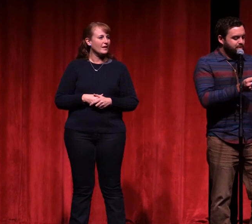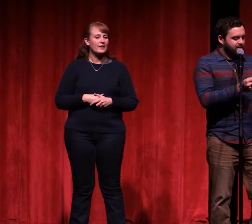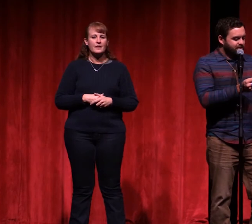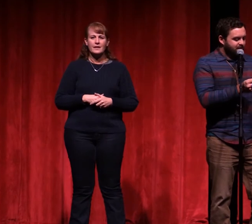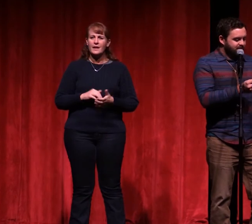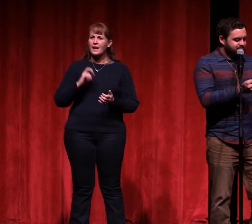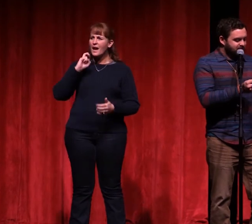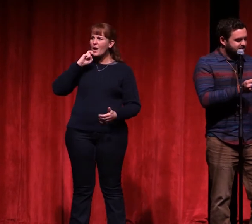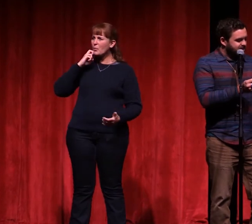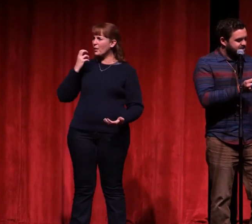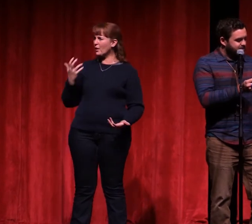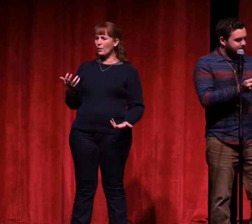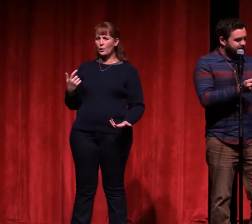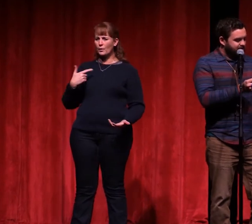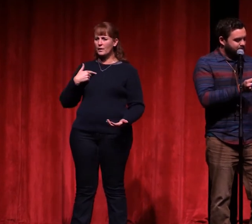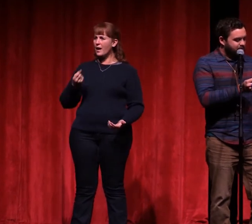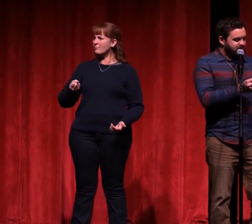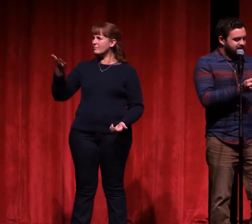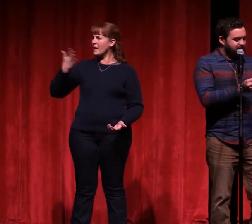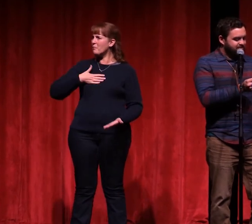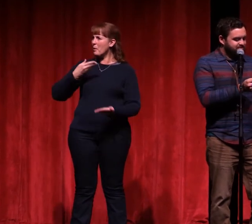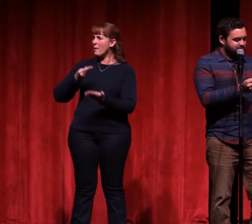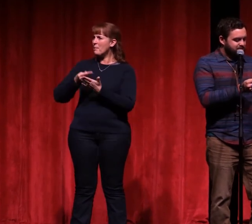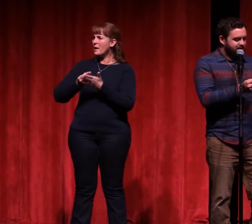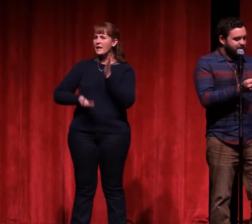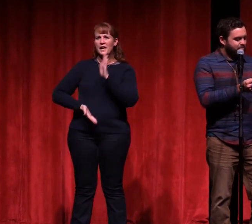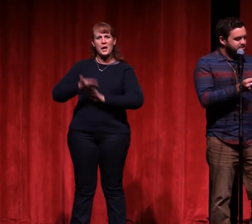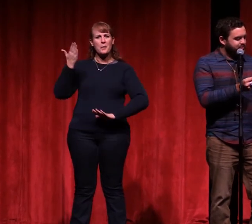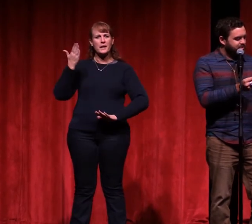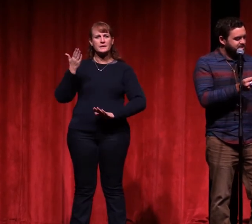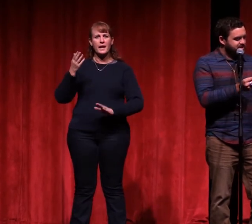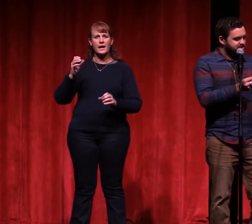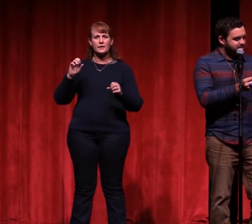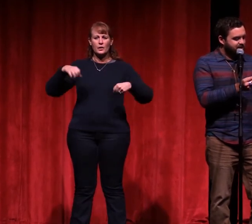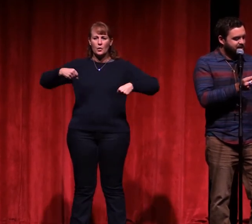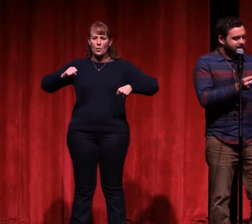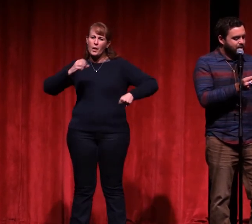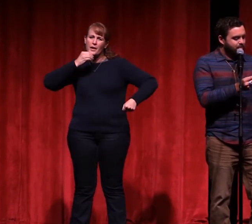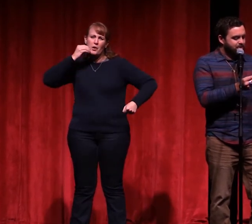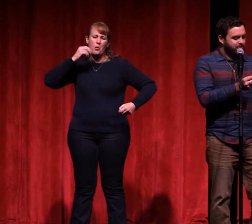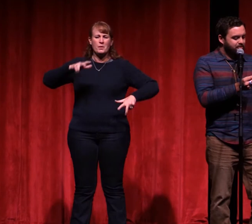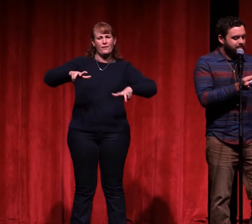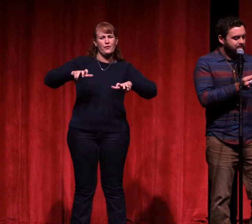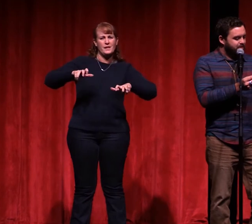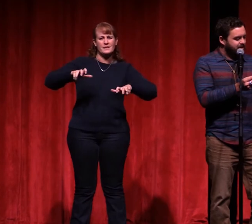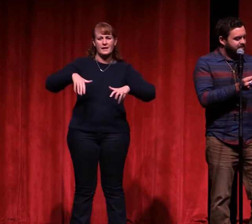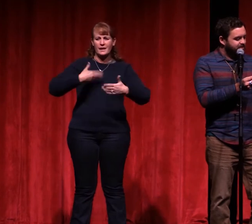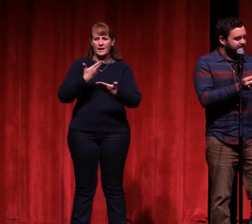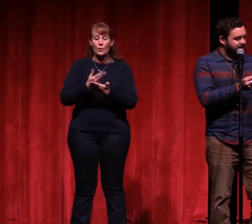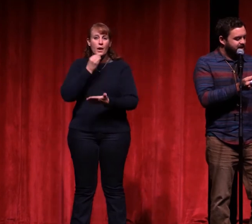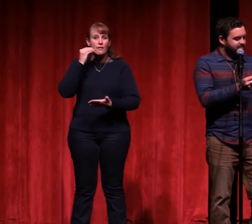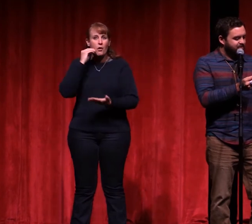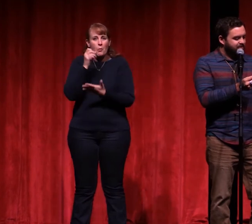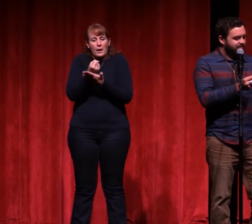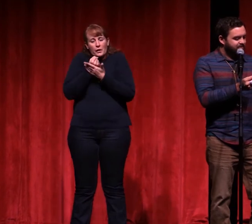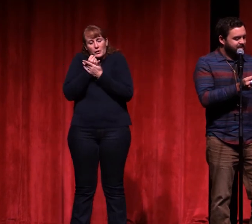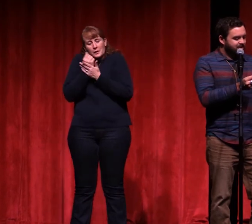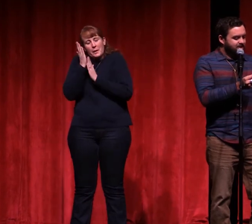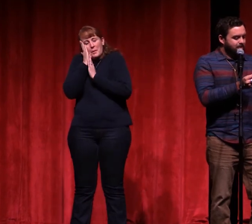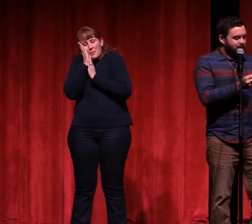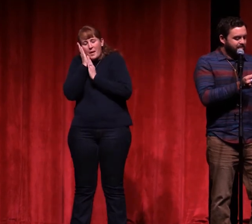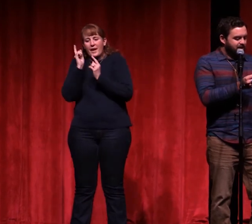How rude, I thought. I tossed him my money and walked out. The ride home was freezing, so when I got home, I curled up in bed until late